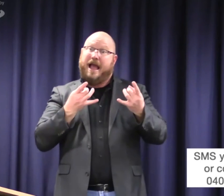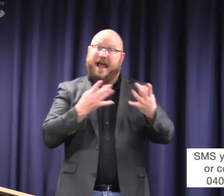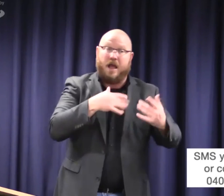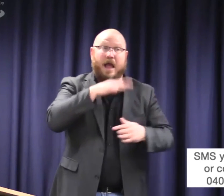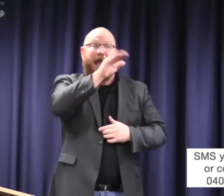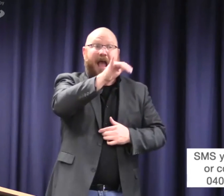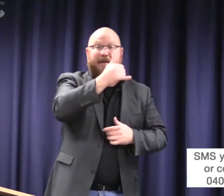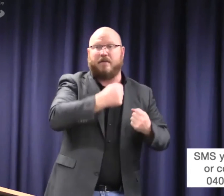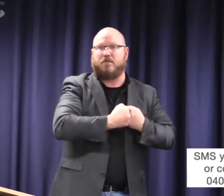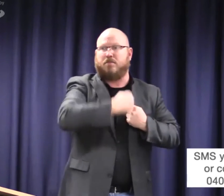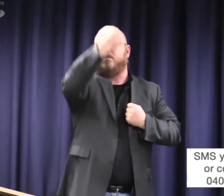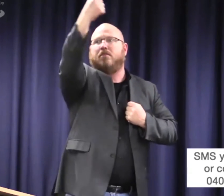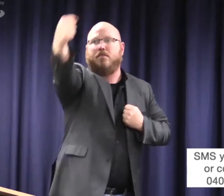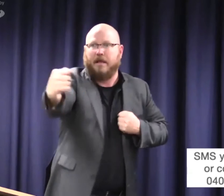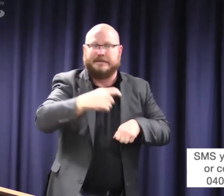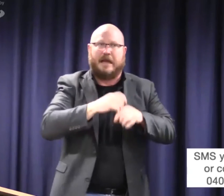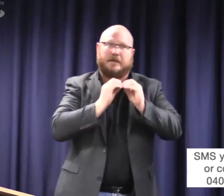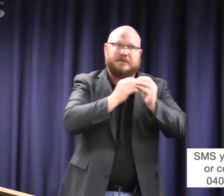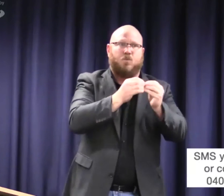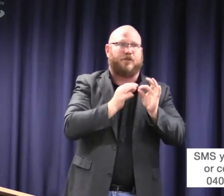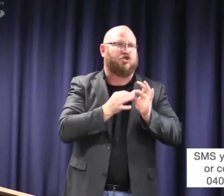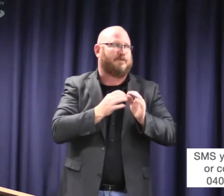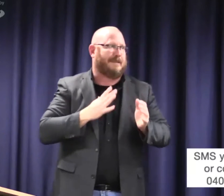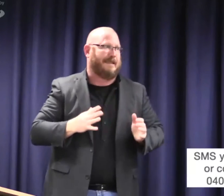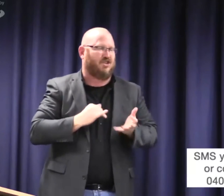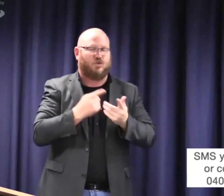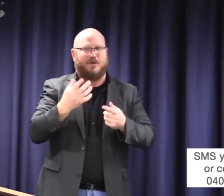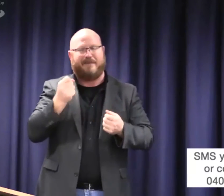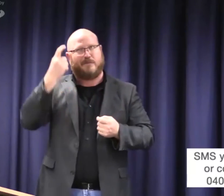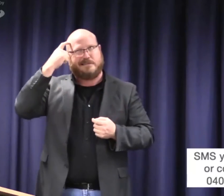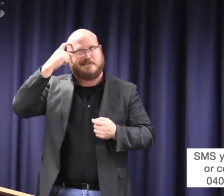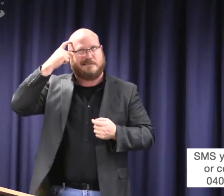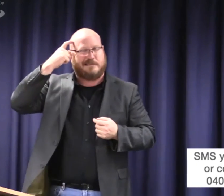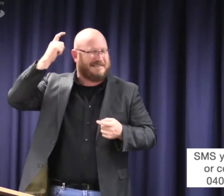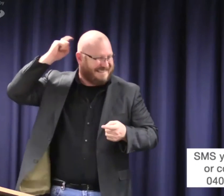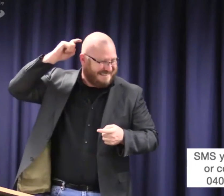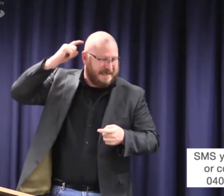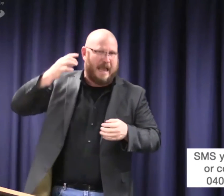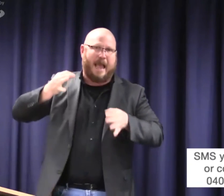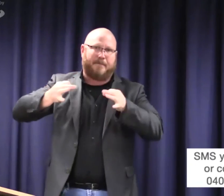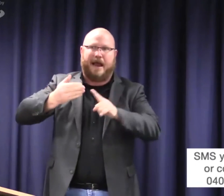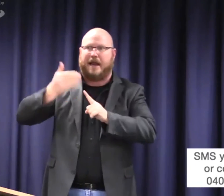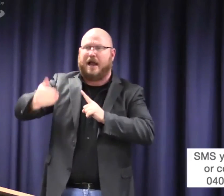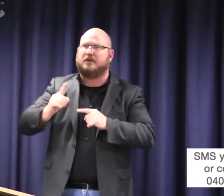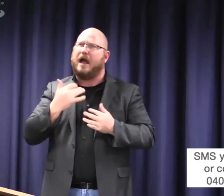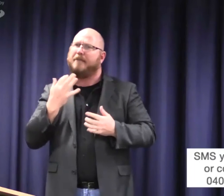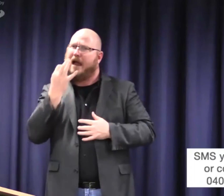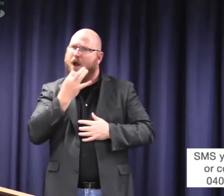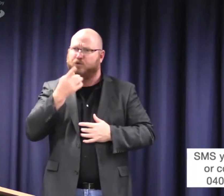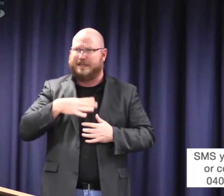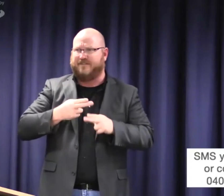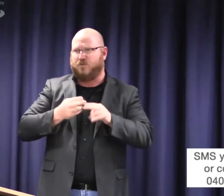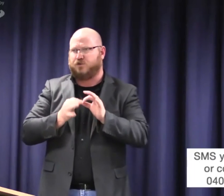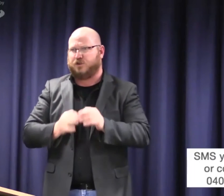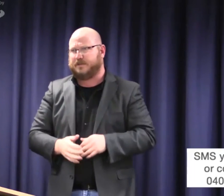for the NDIA. And if you need to review your package because you need interpreters, it's going to be